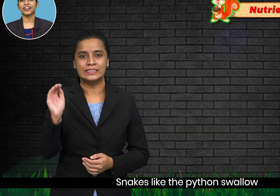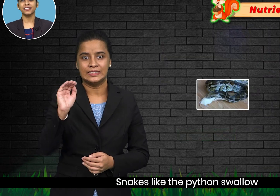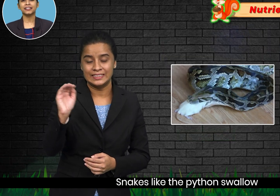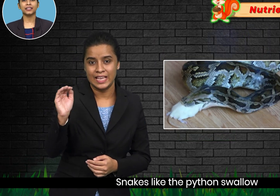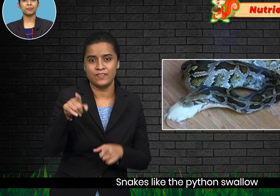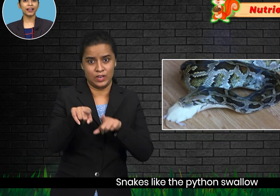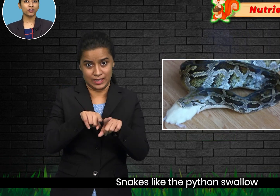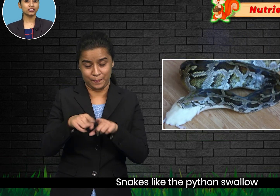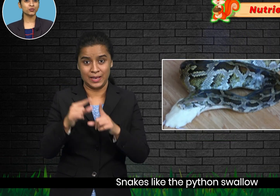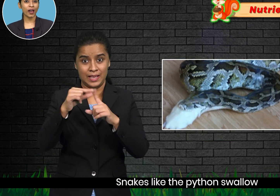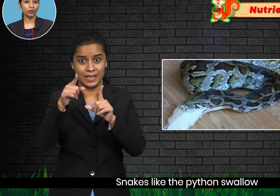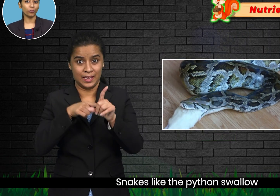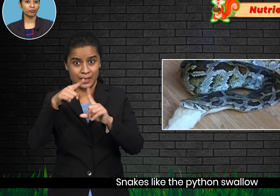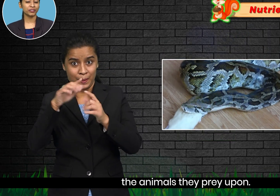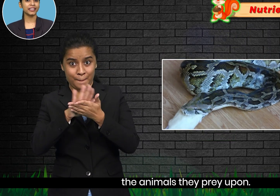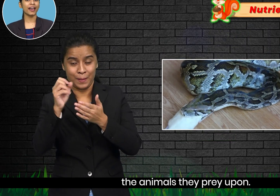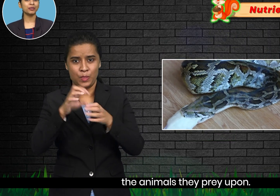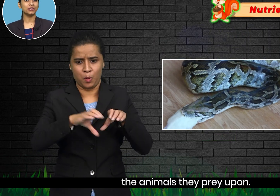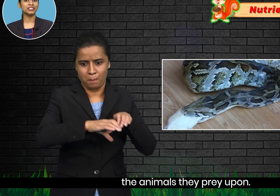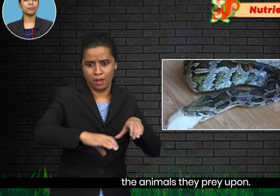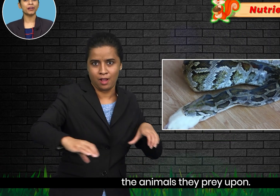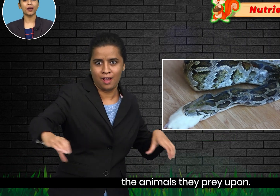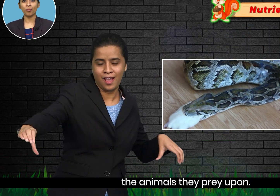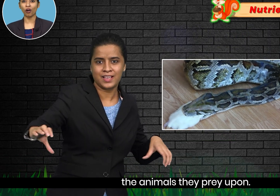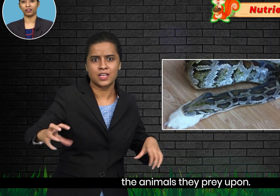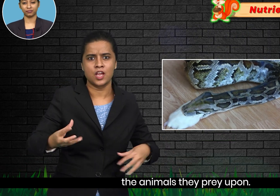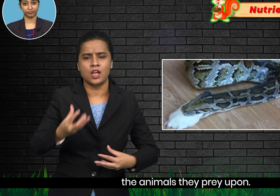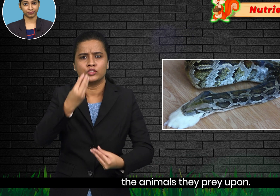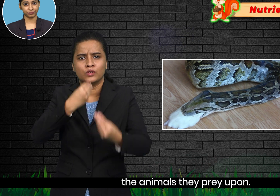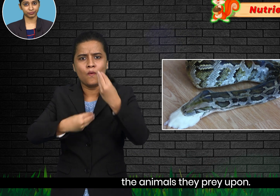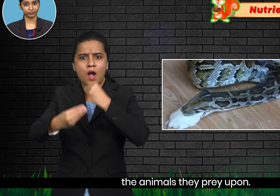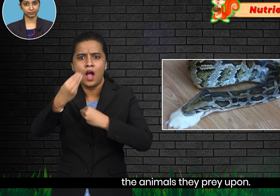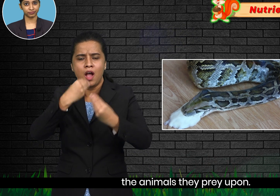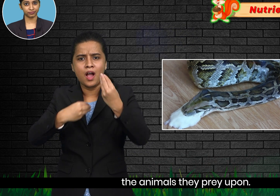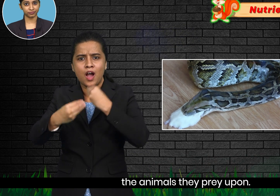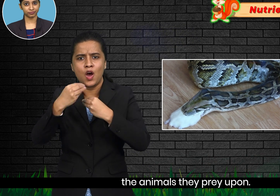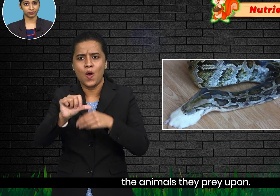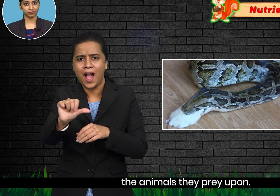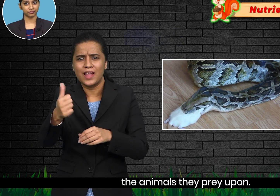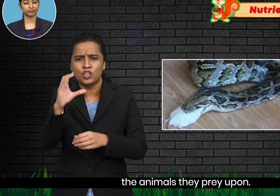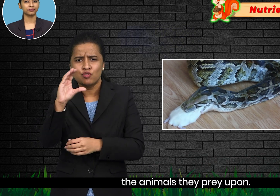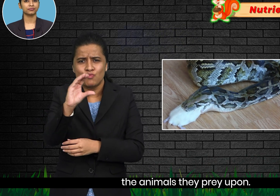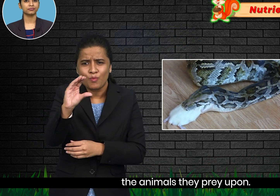Snakes like the python swallow the animals they prey upon.